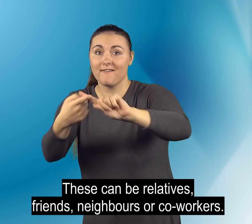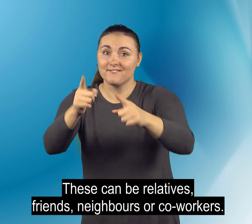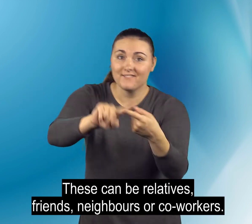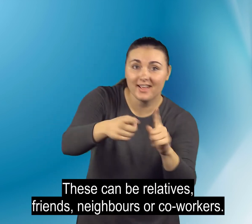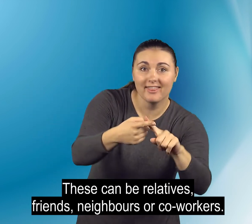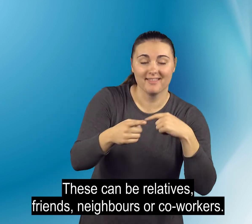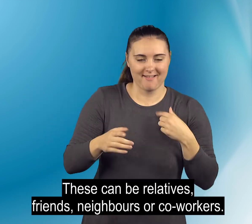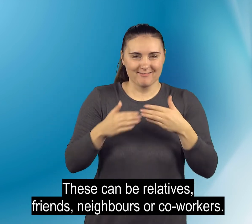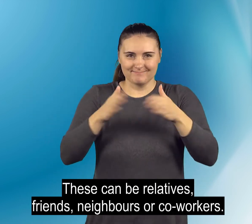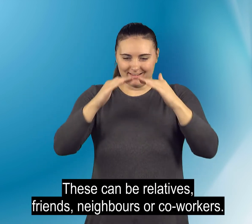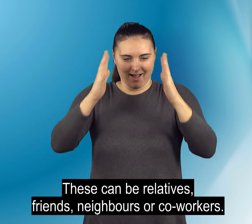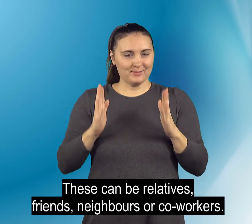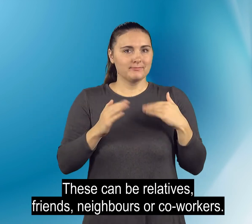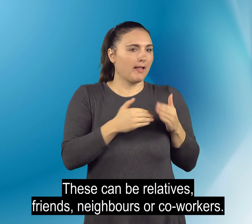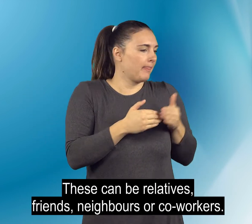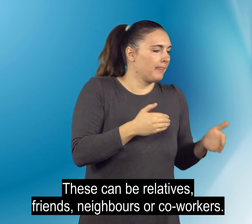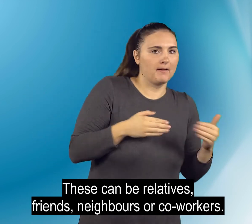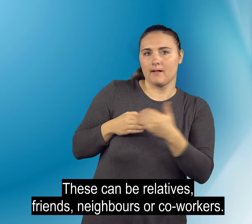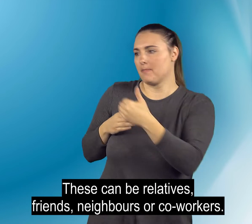or co-workers.